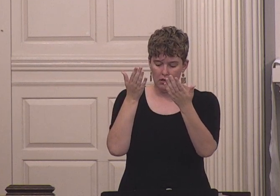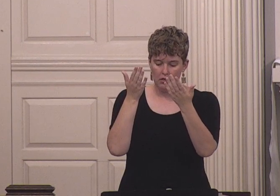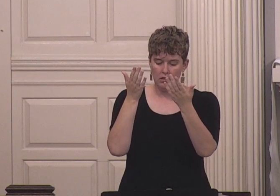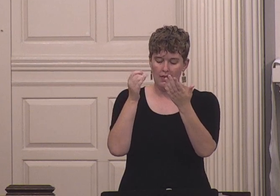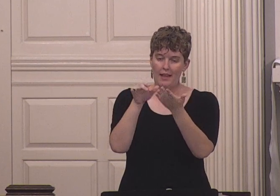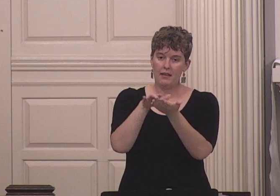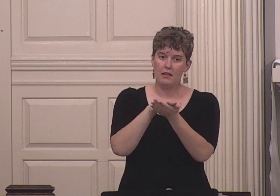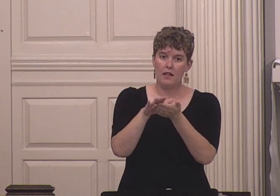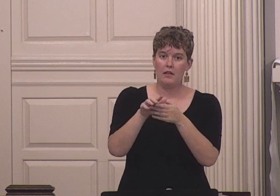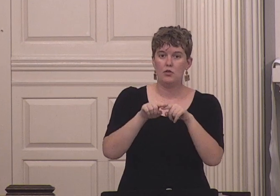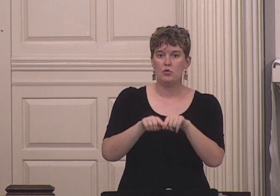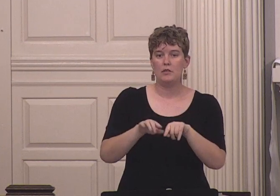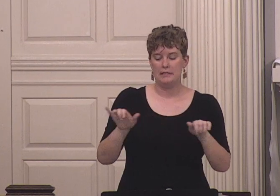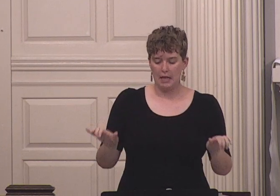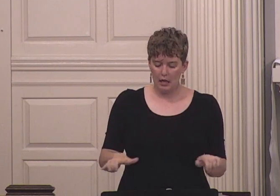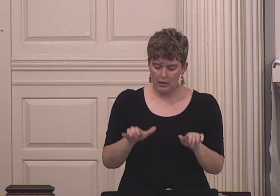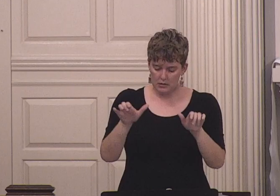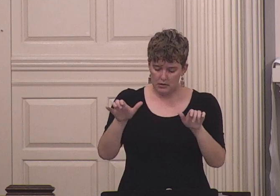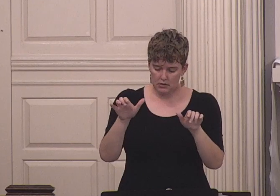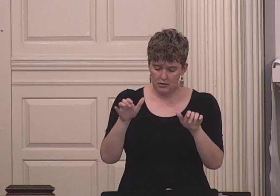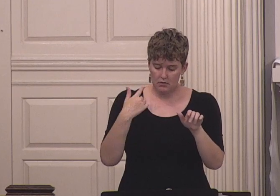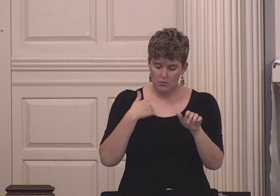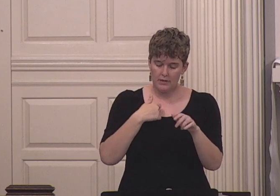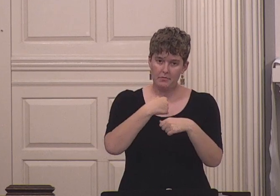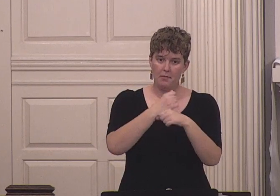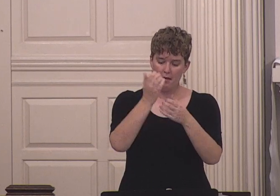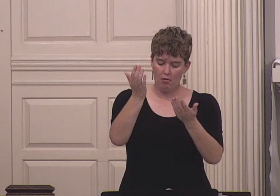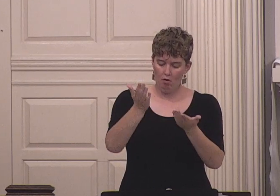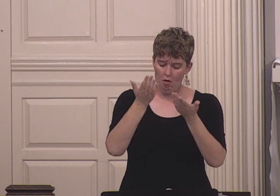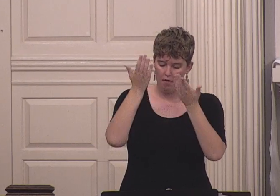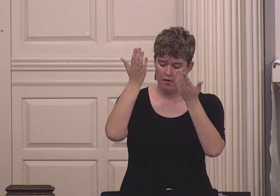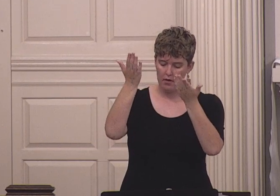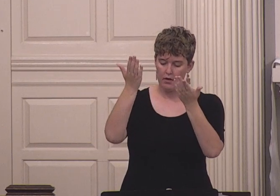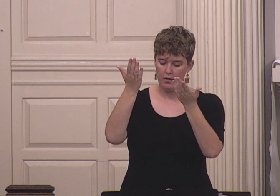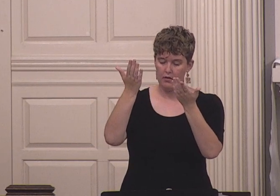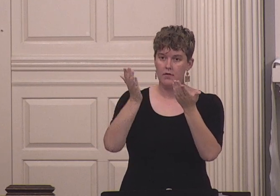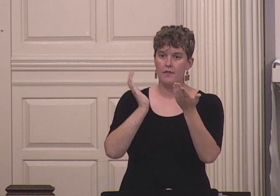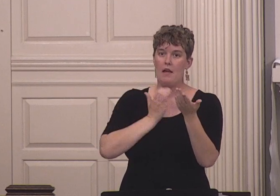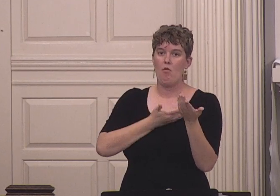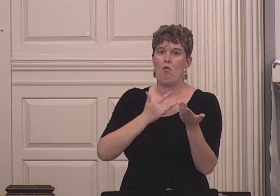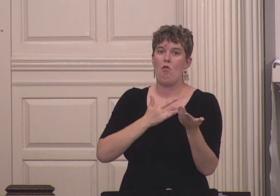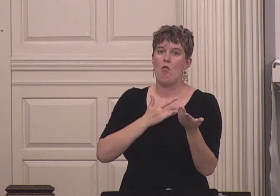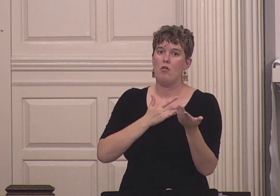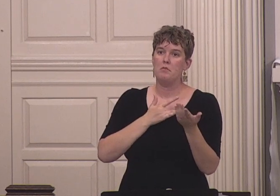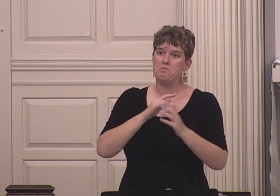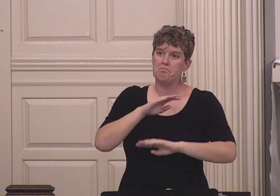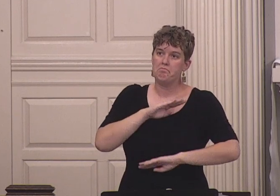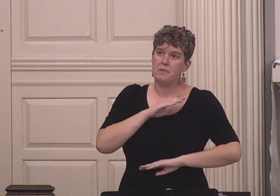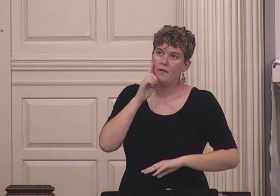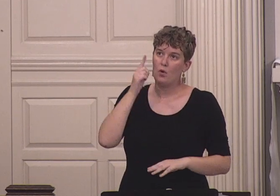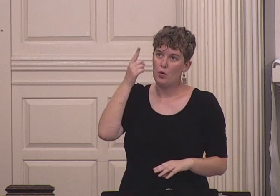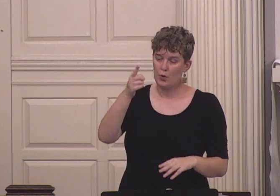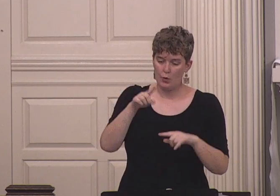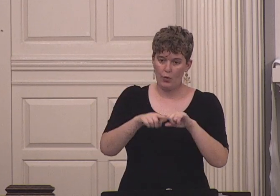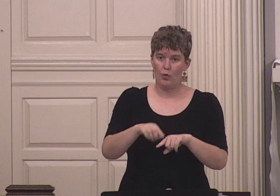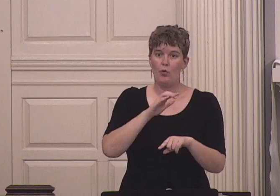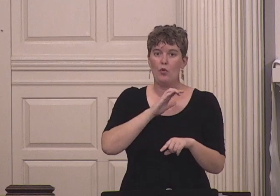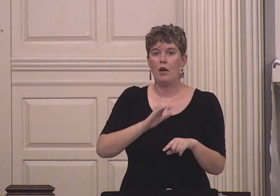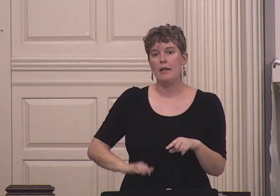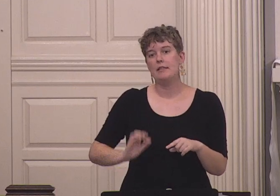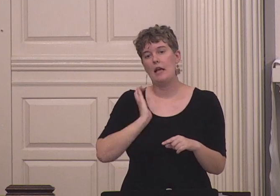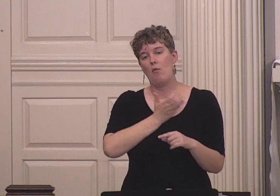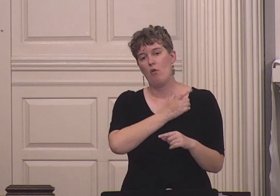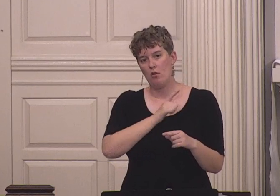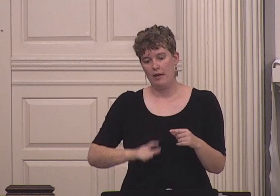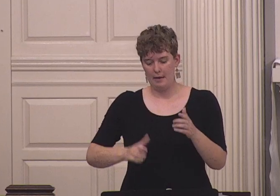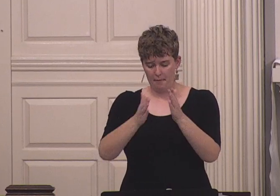action, we may make offering of a heart pleasing to you, through Christ our Lord.